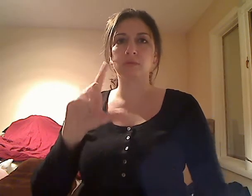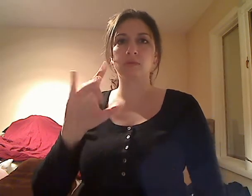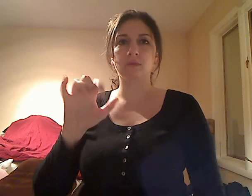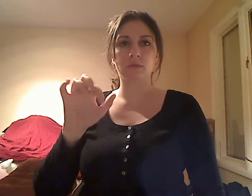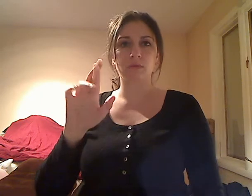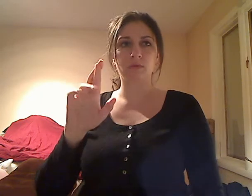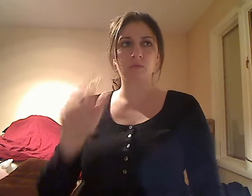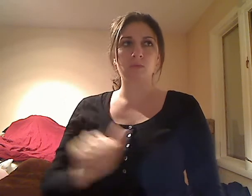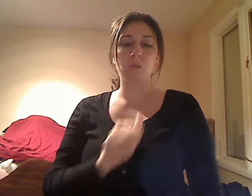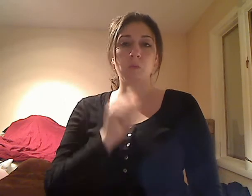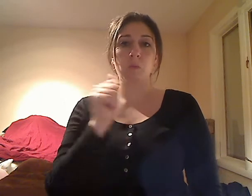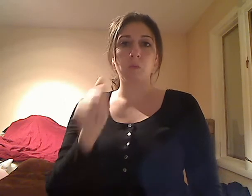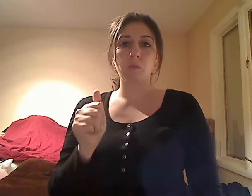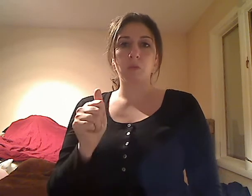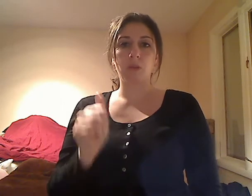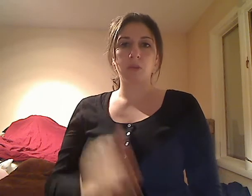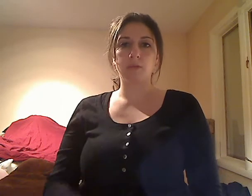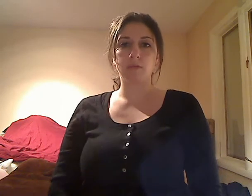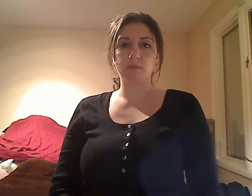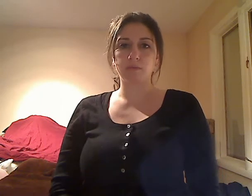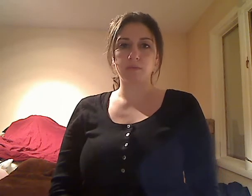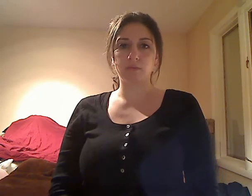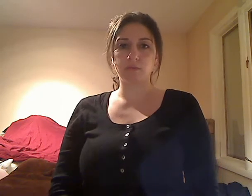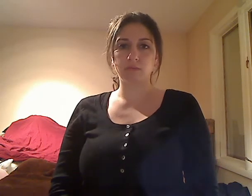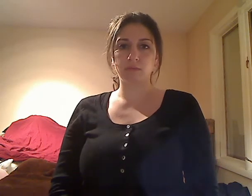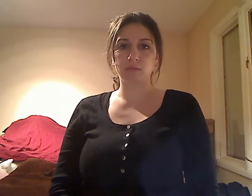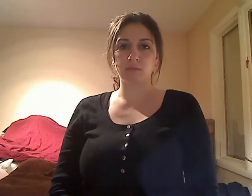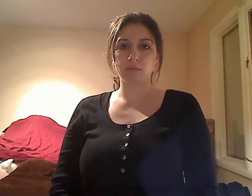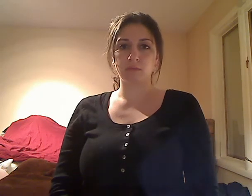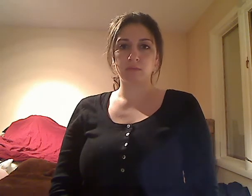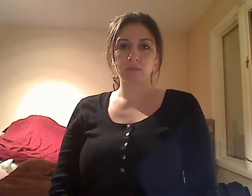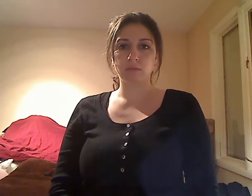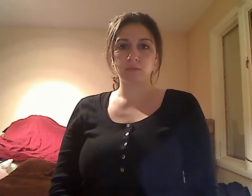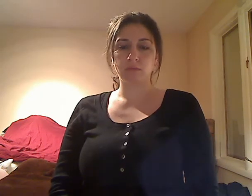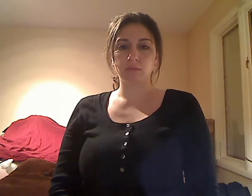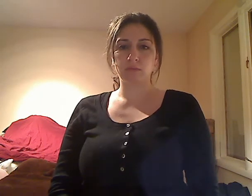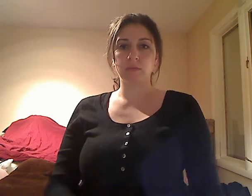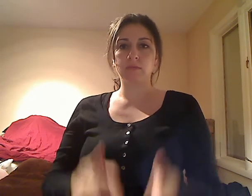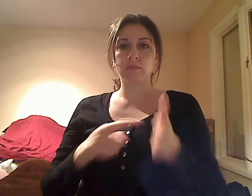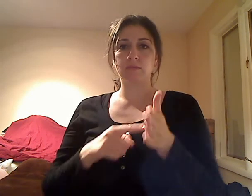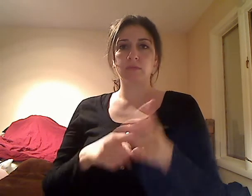Chris. L-A-R-T. Ryan, would you stop talking?